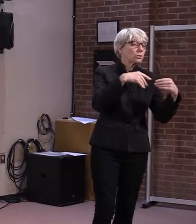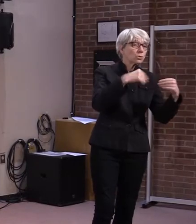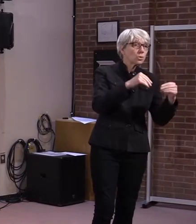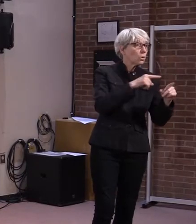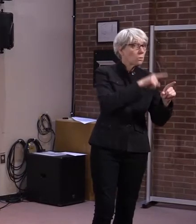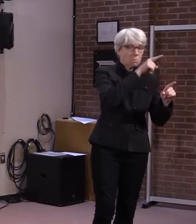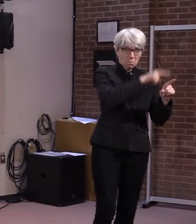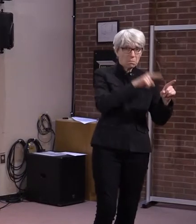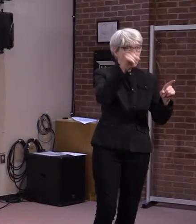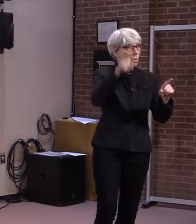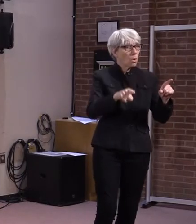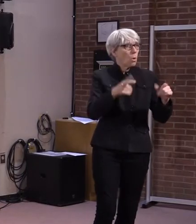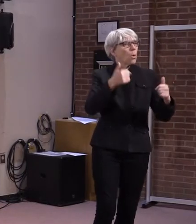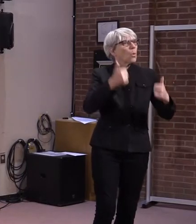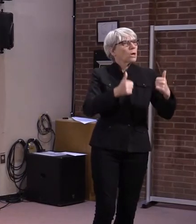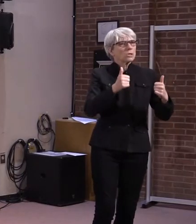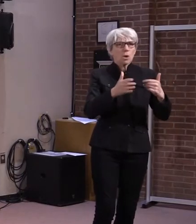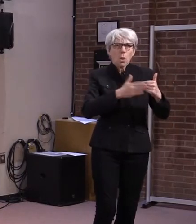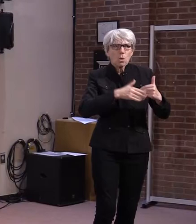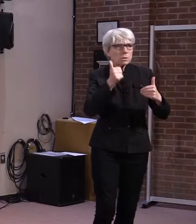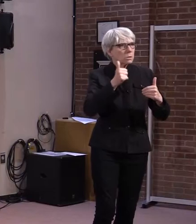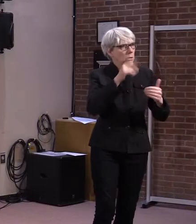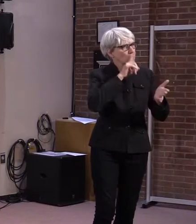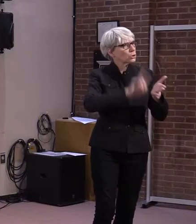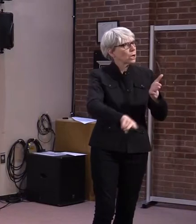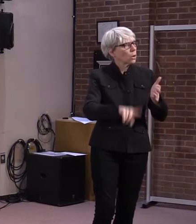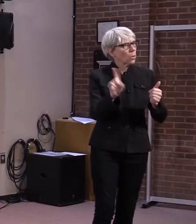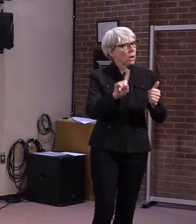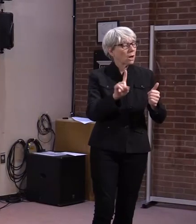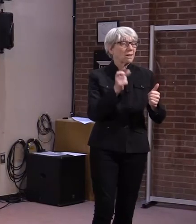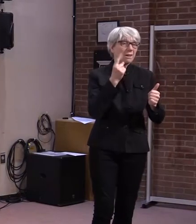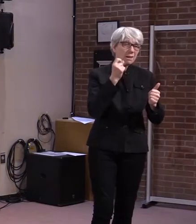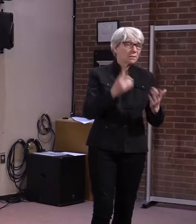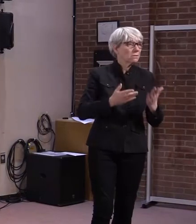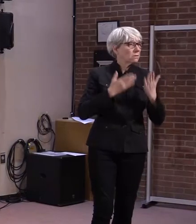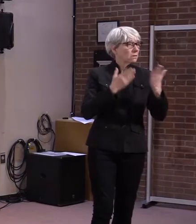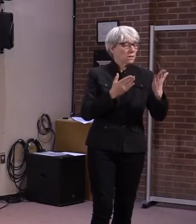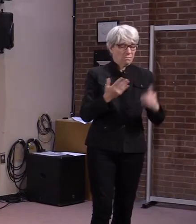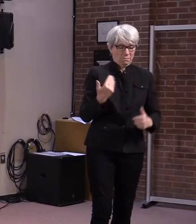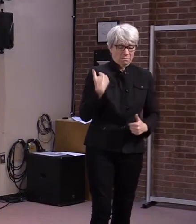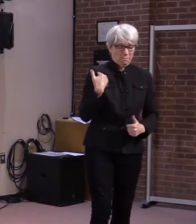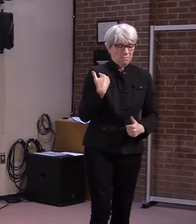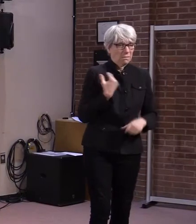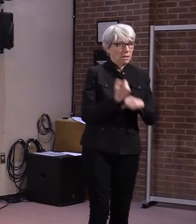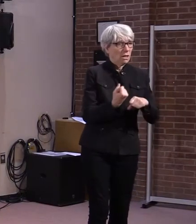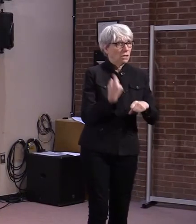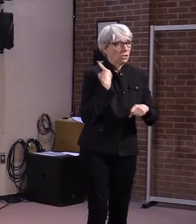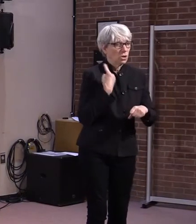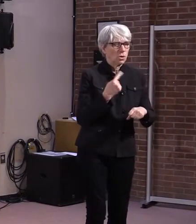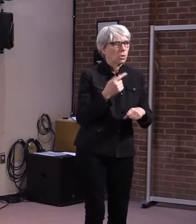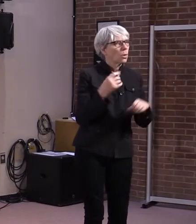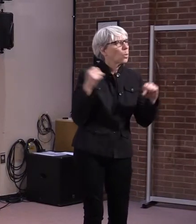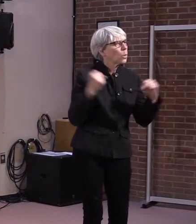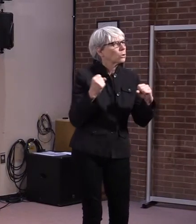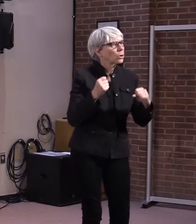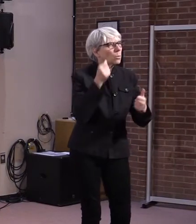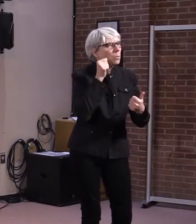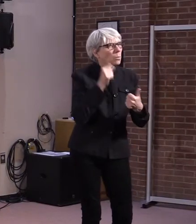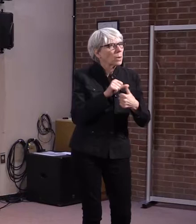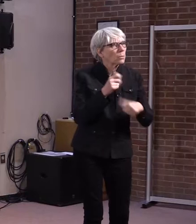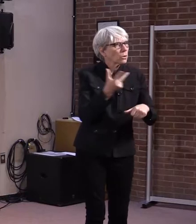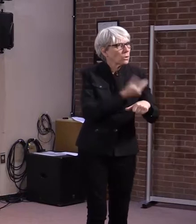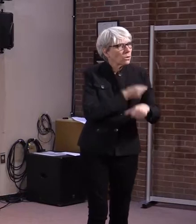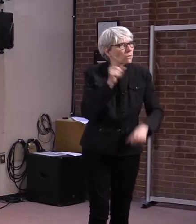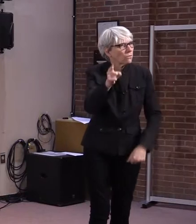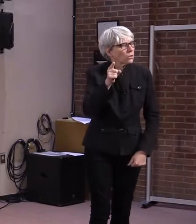you. It is also recommended that where you got your original Pfizer dose, whether it's at a